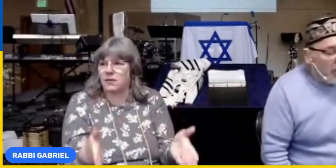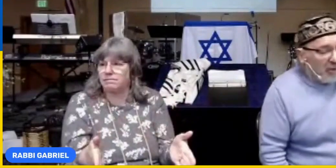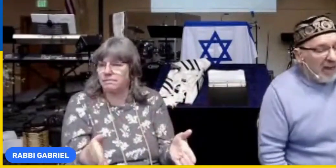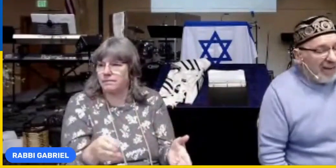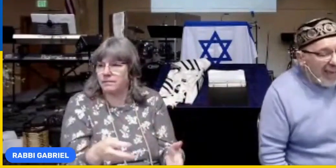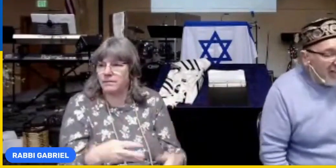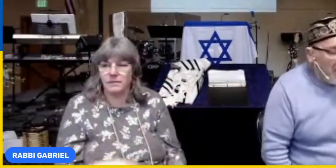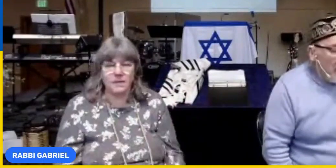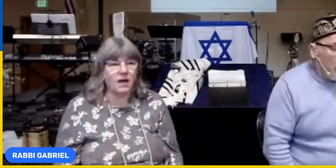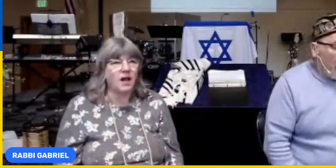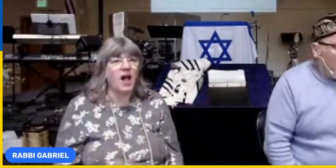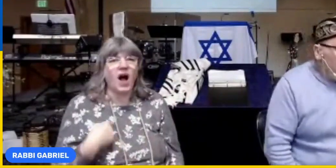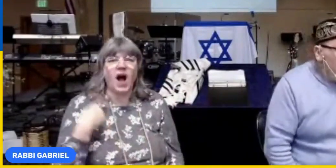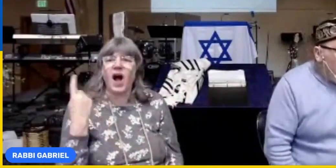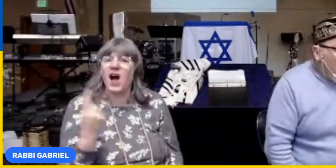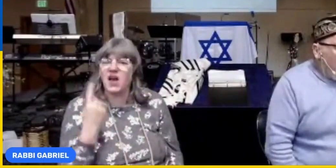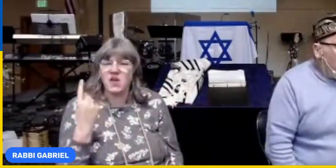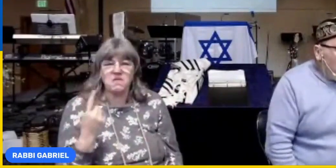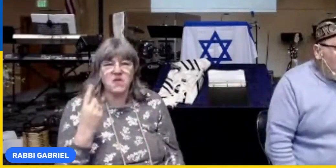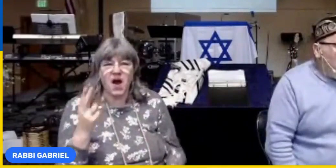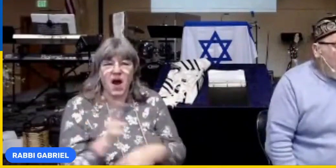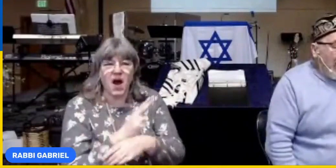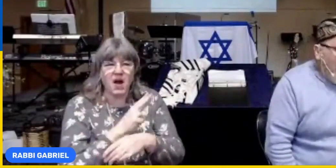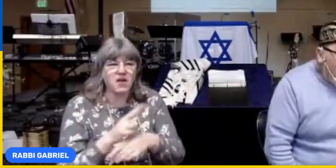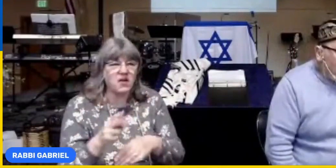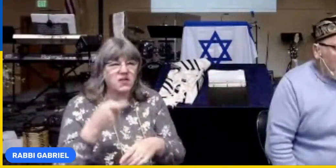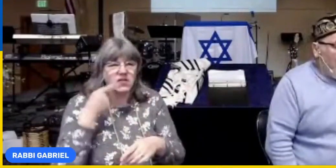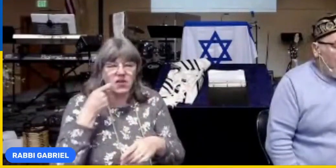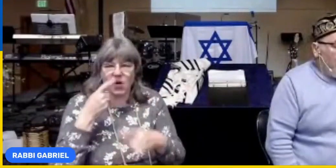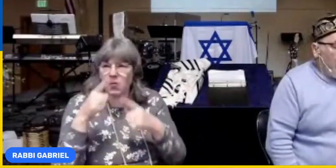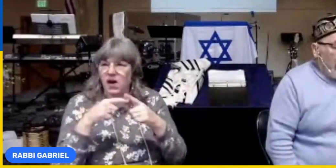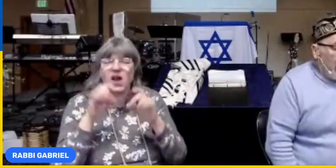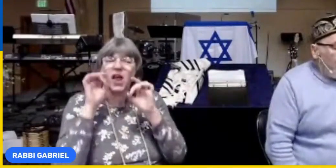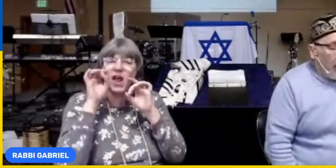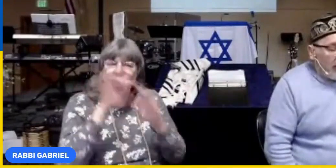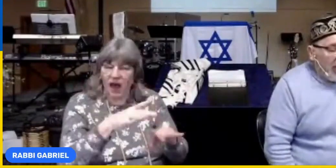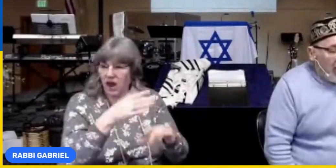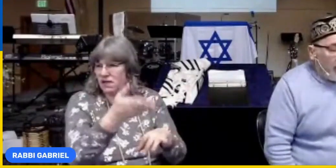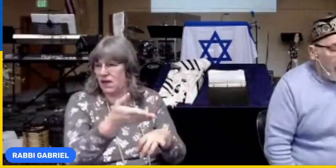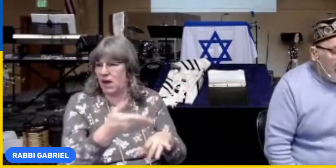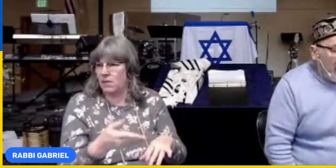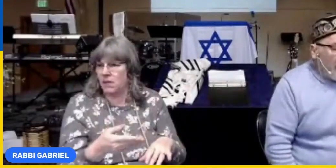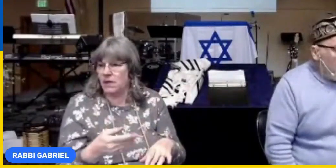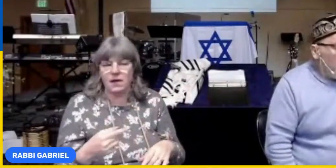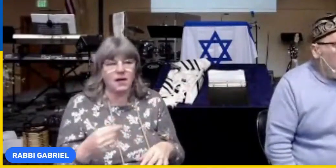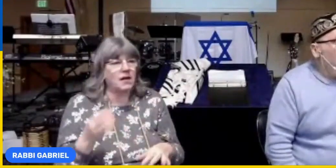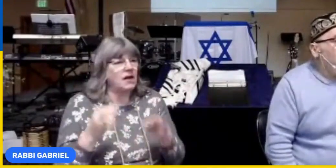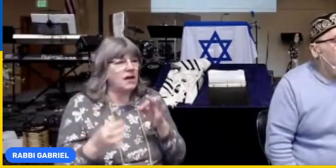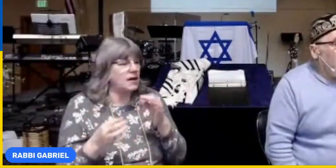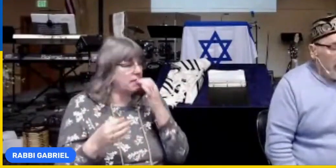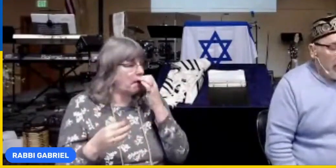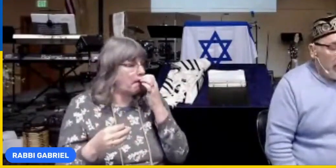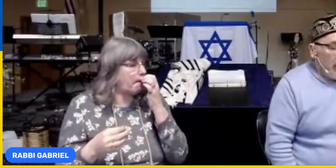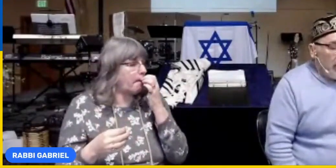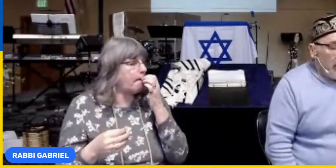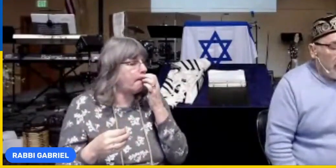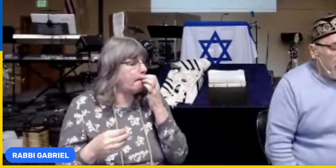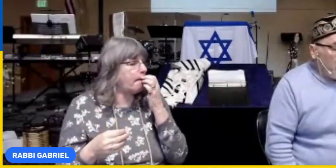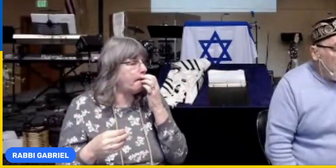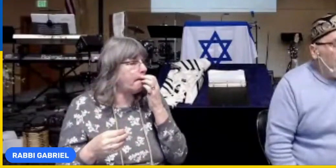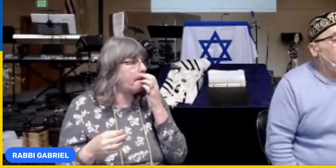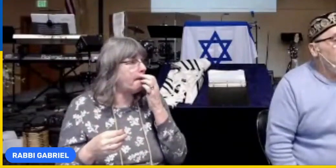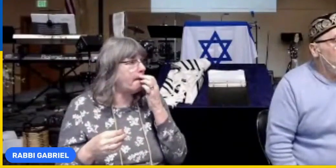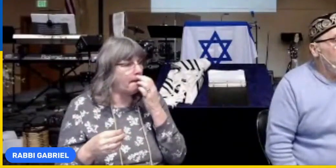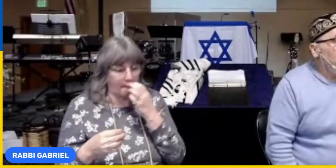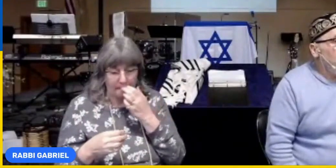I not only used drugs when I liked them and wanted to, I used them when I hated them. If I was ever a slave in the world,